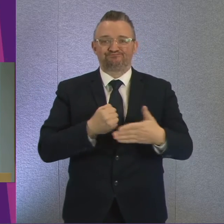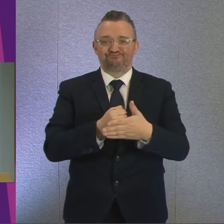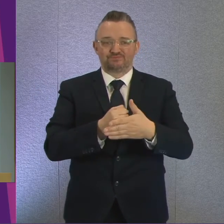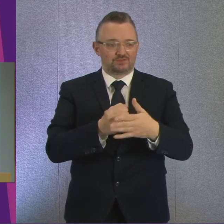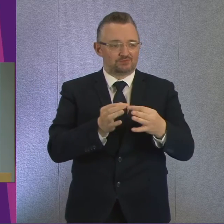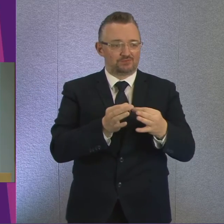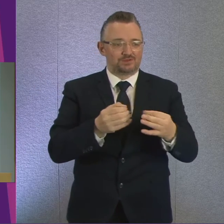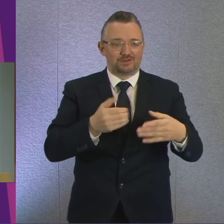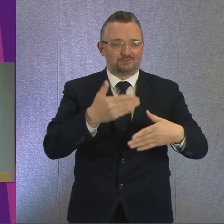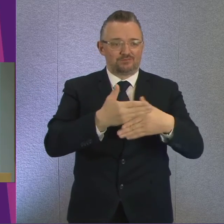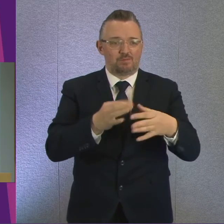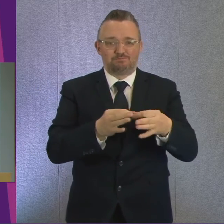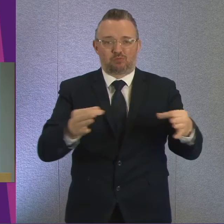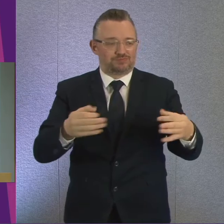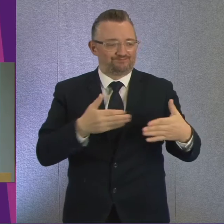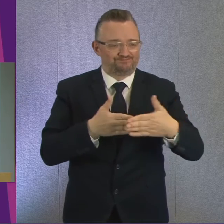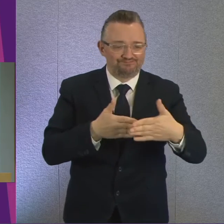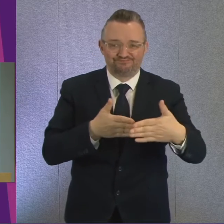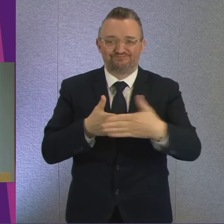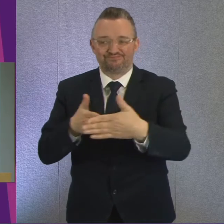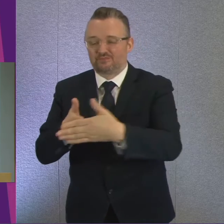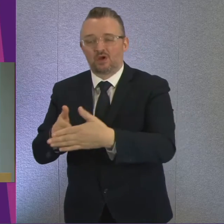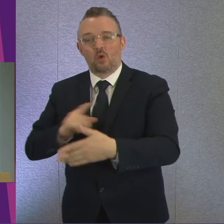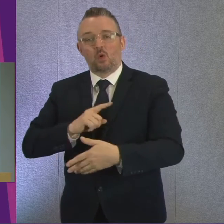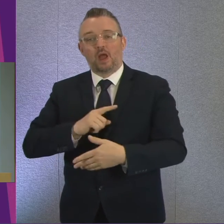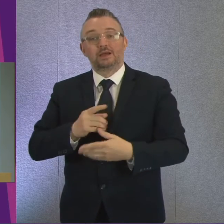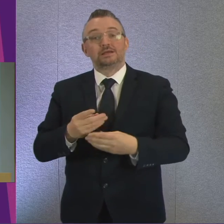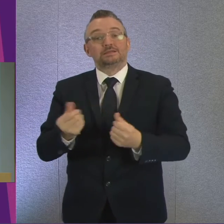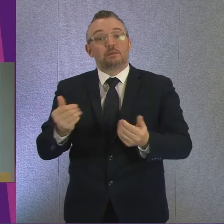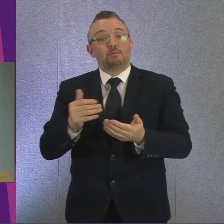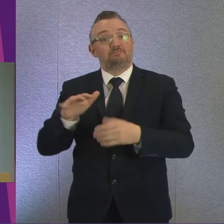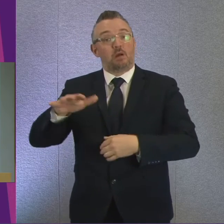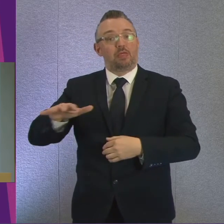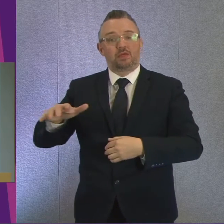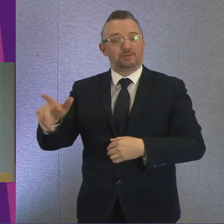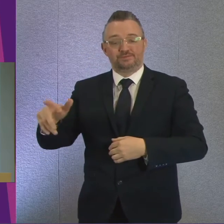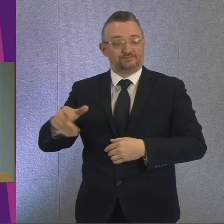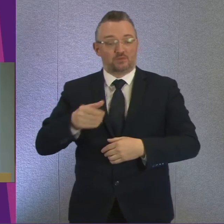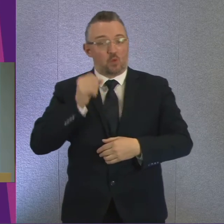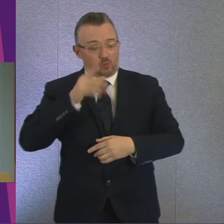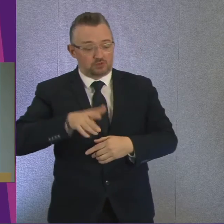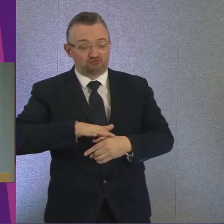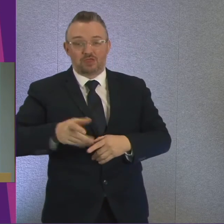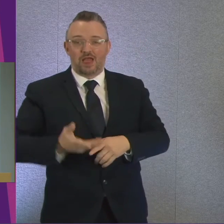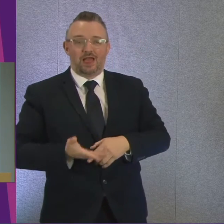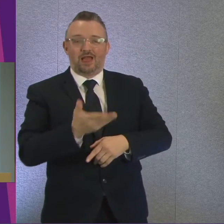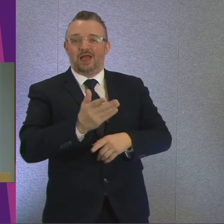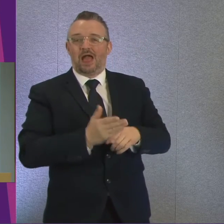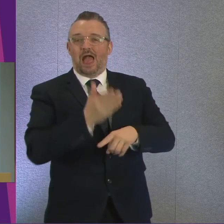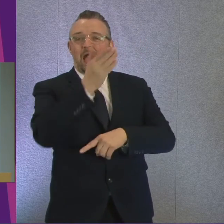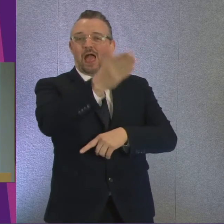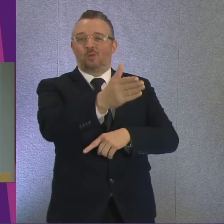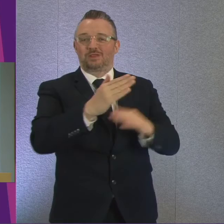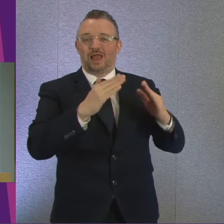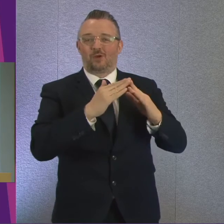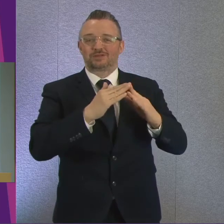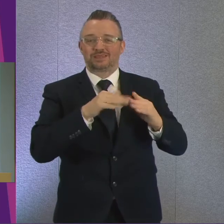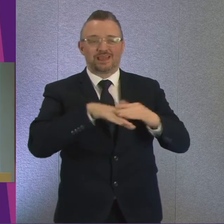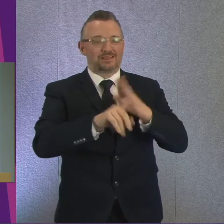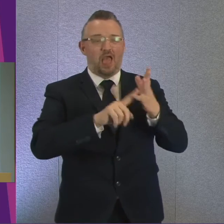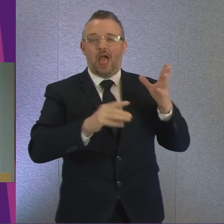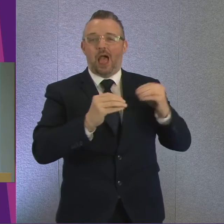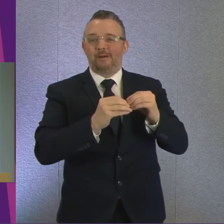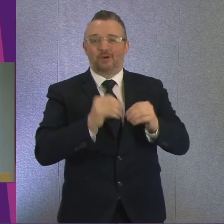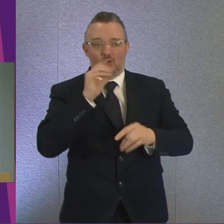might imagine, most families are not wanting their children to leave the home and go to a hub and be supported elsewhere outside of the family.